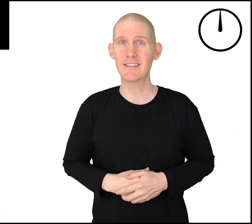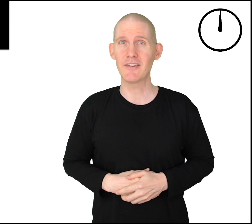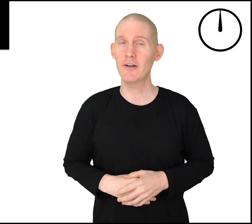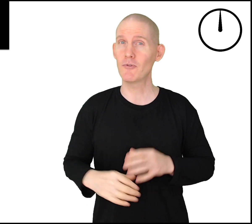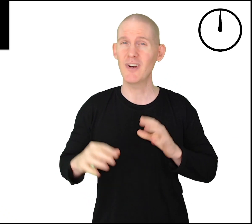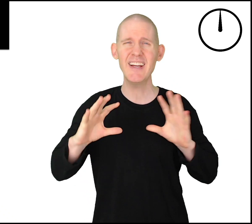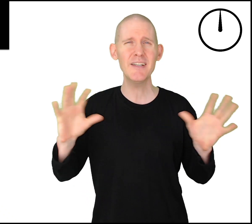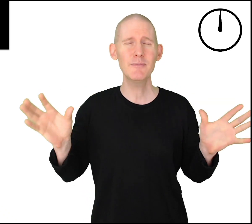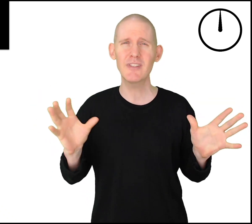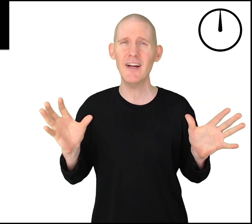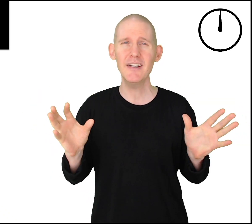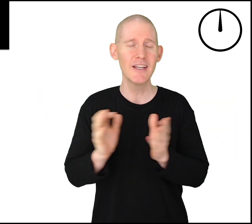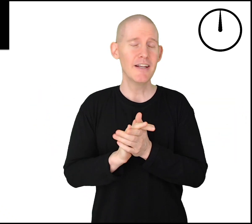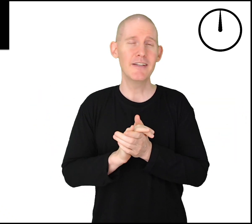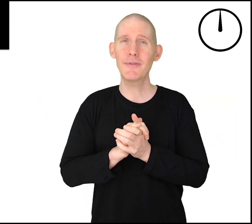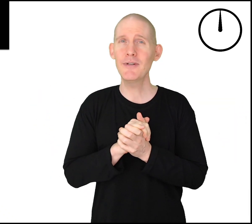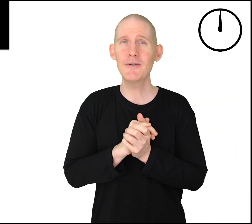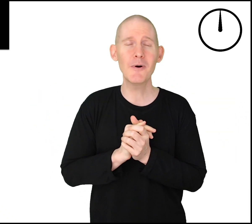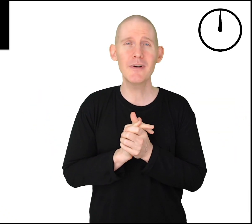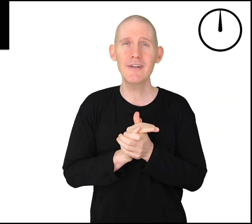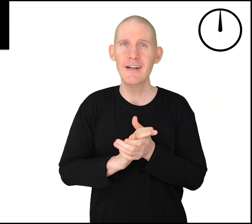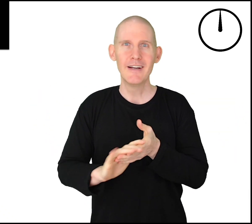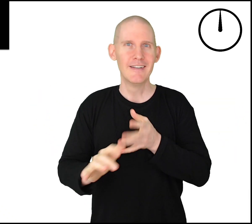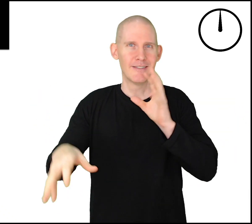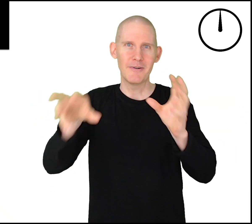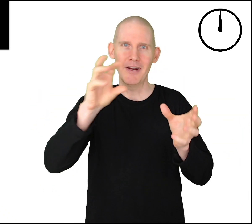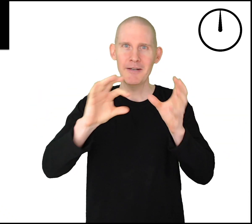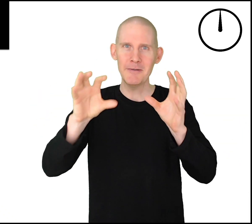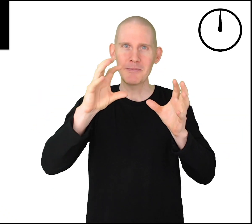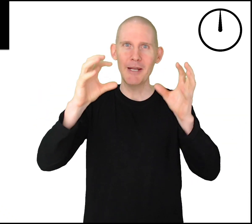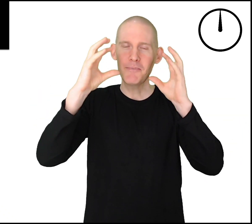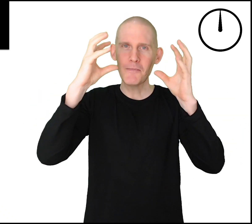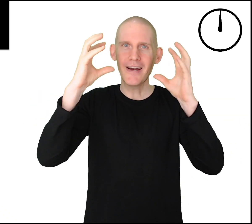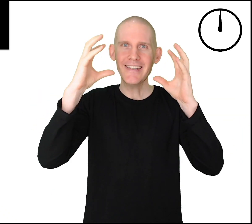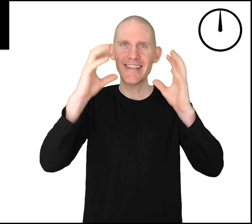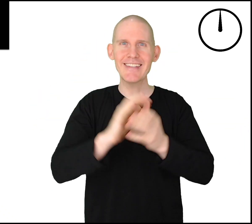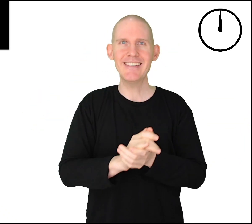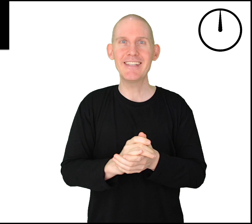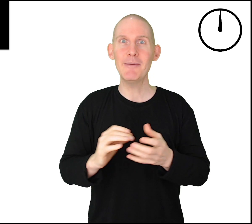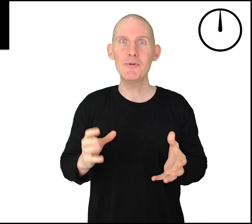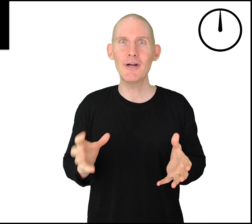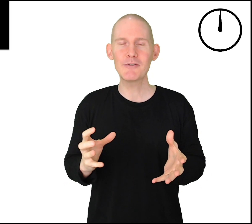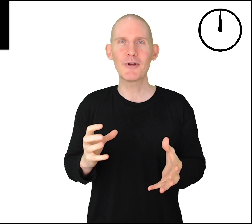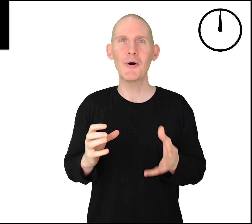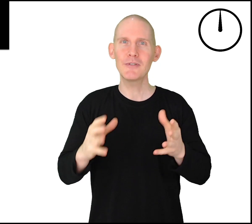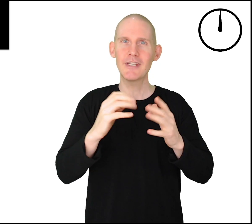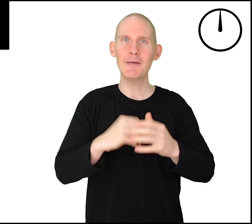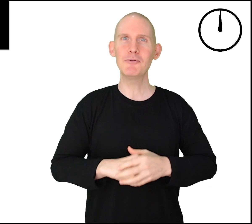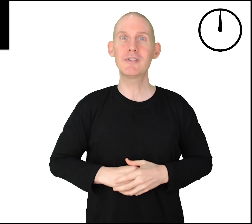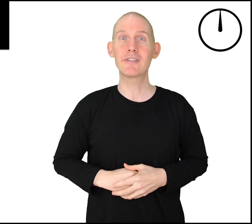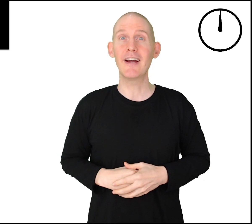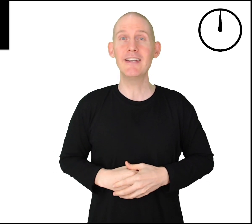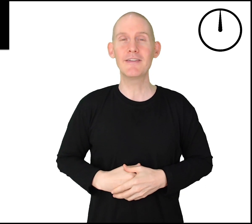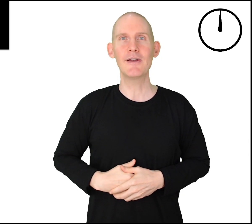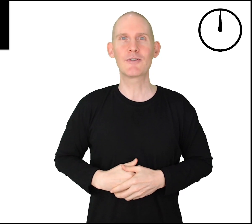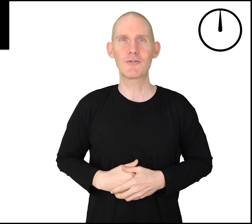right, random signs, nothing in order. Random, keep your mind guessing, keep you on your toes, keep you signing like